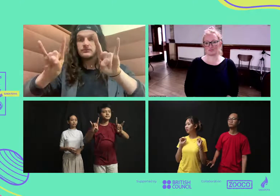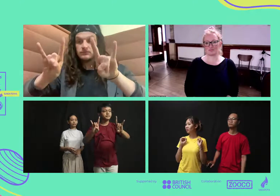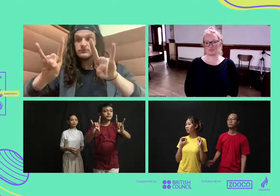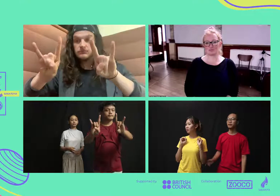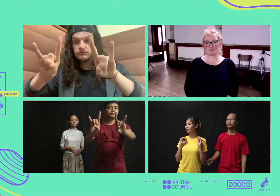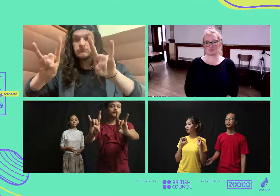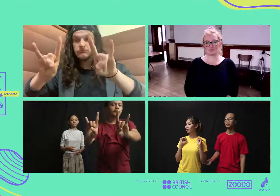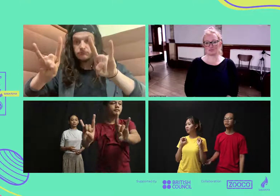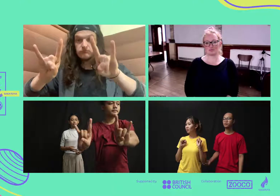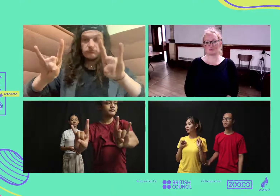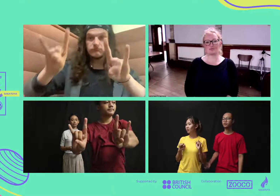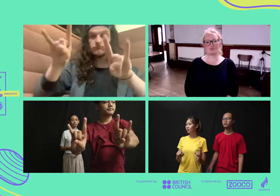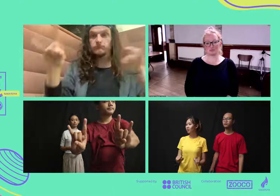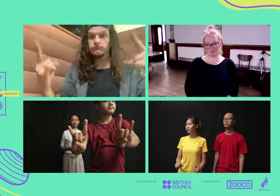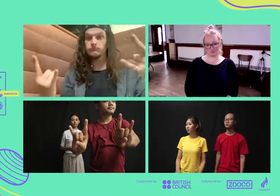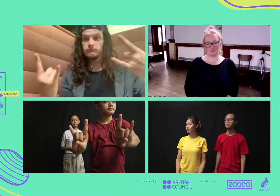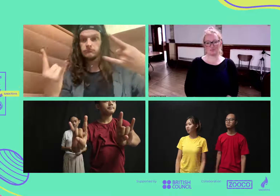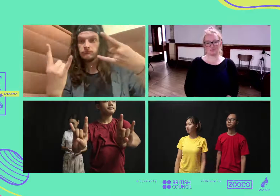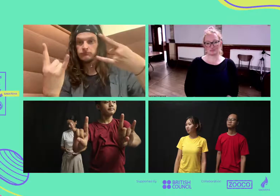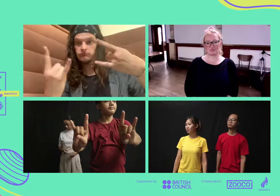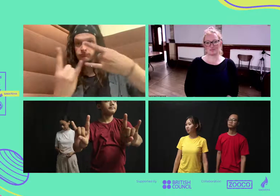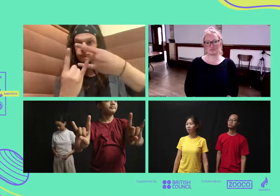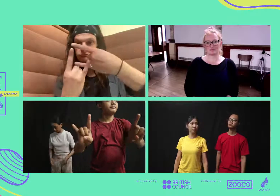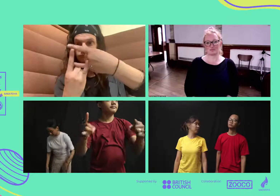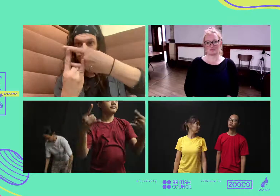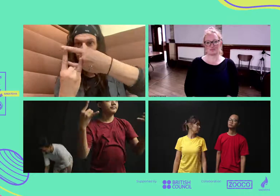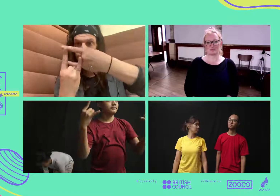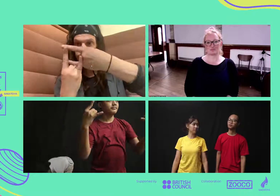show me again. Oh, that's right, that one.